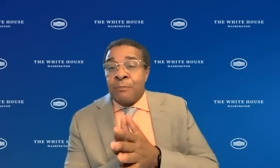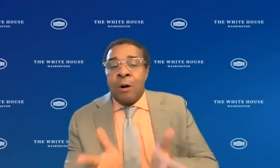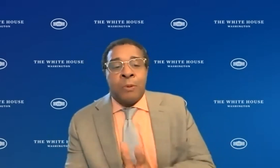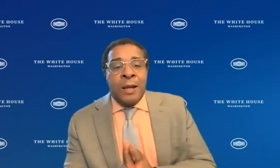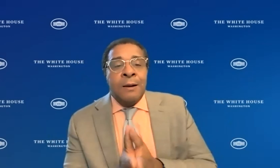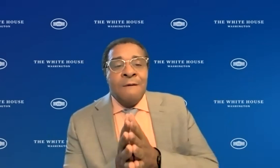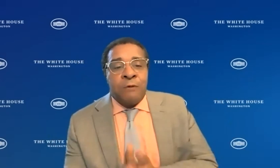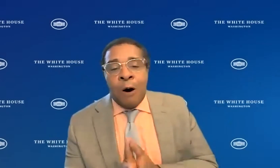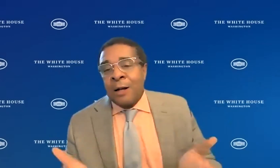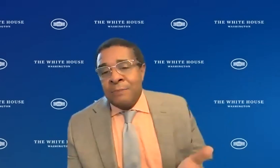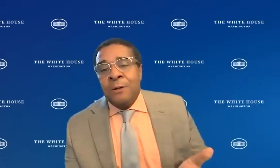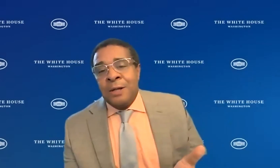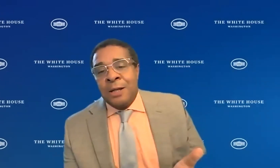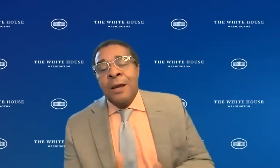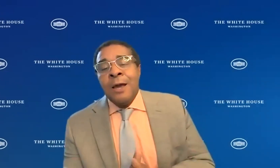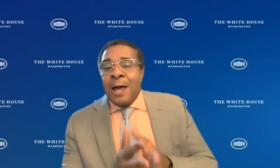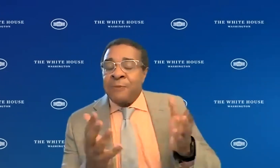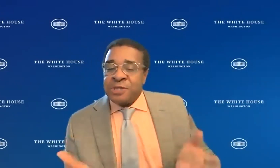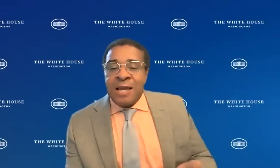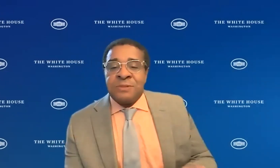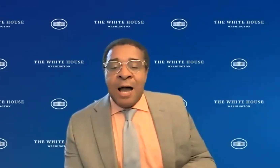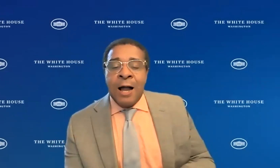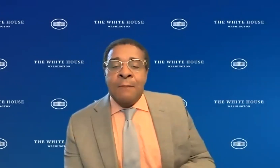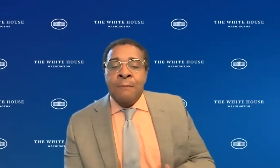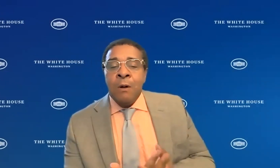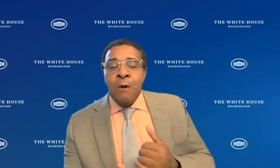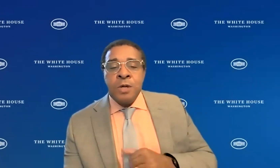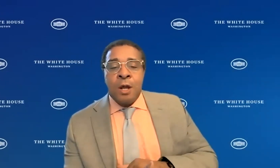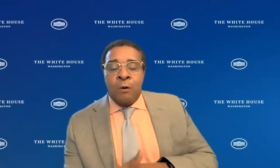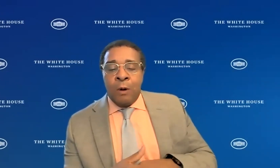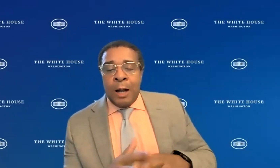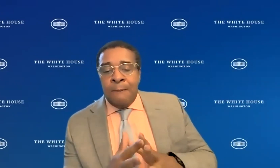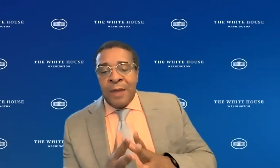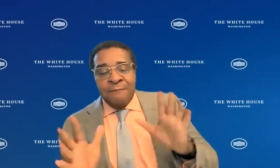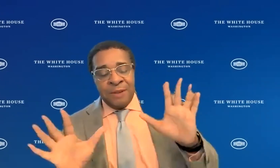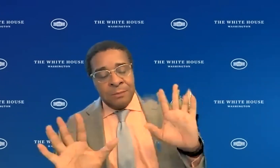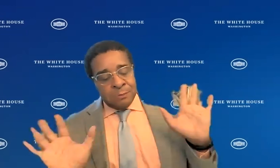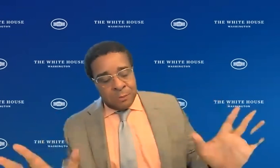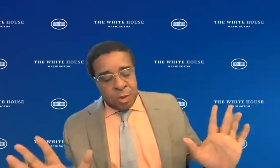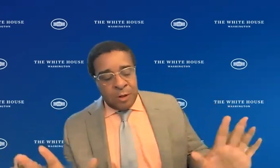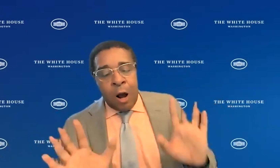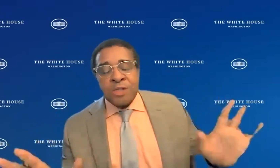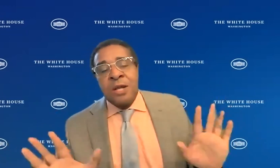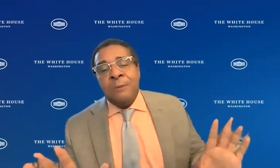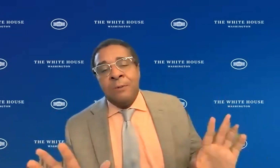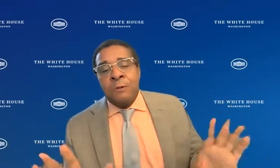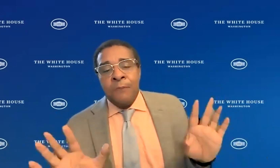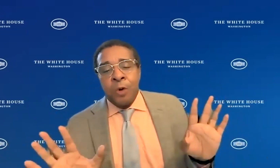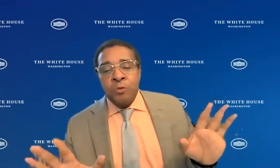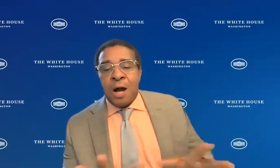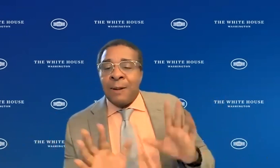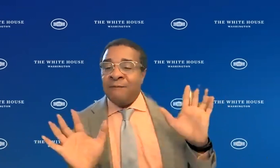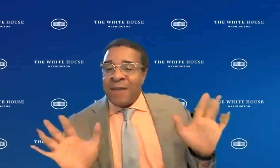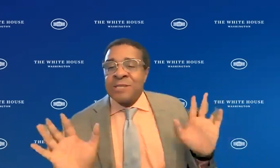and appropriate for our community. And at the same time, I've been sort of cautioning